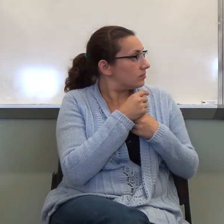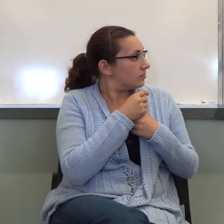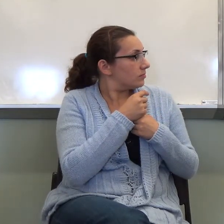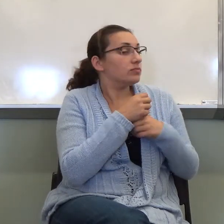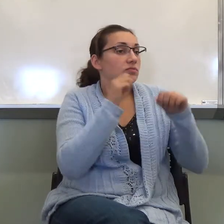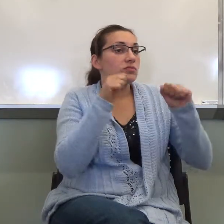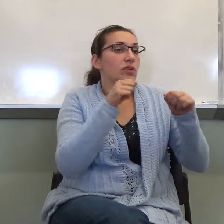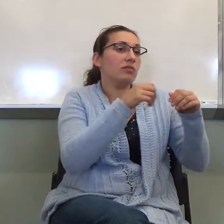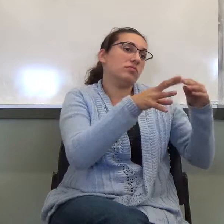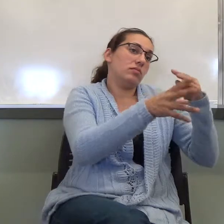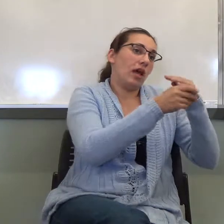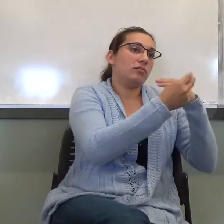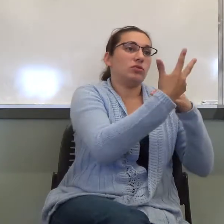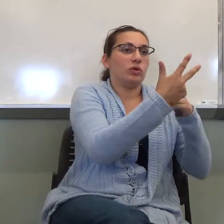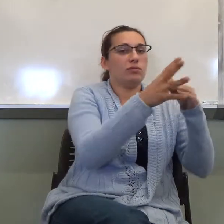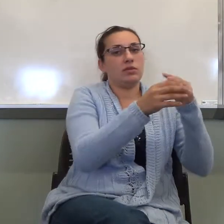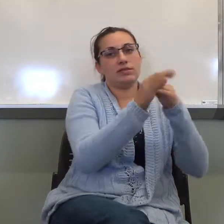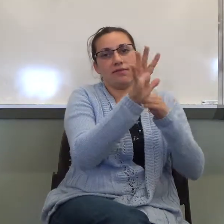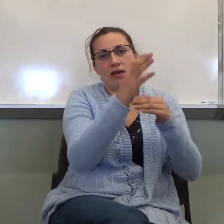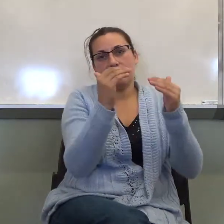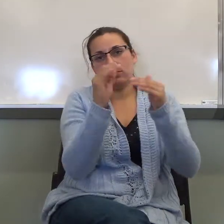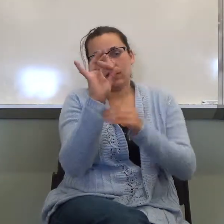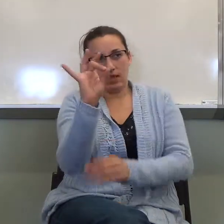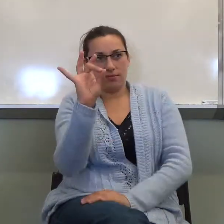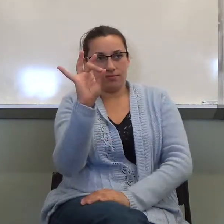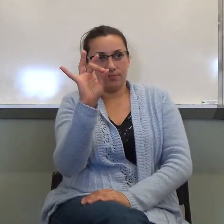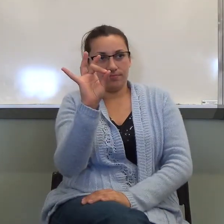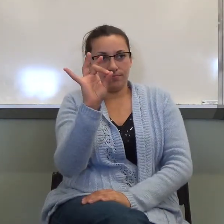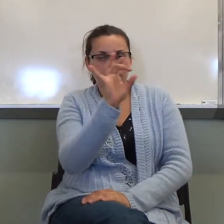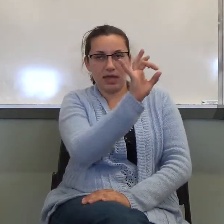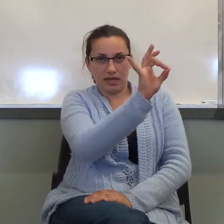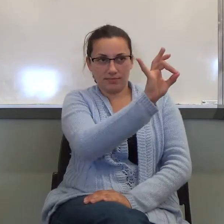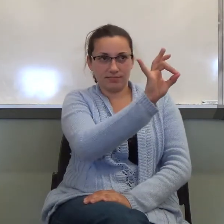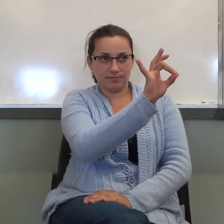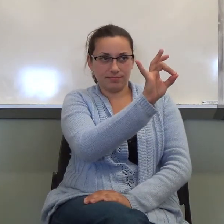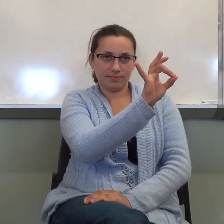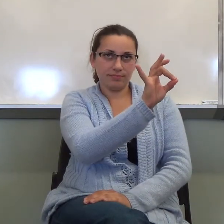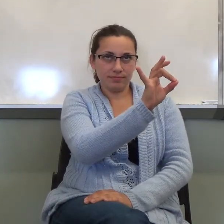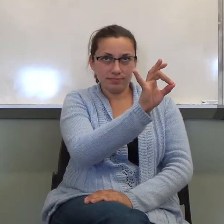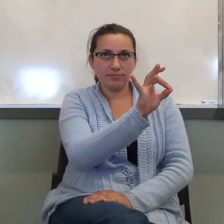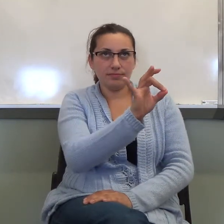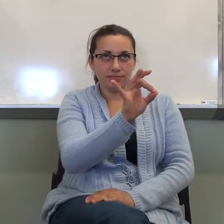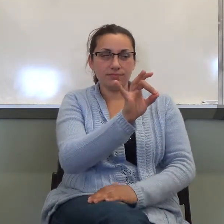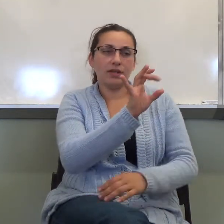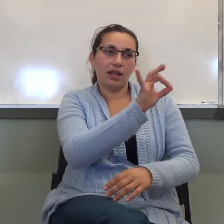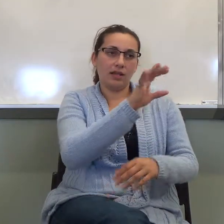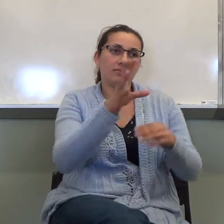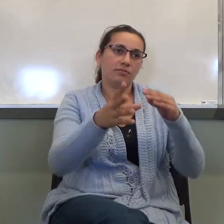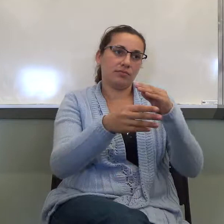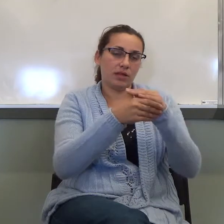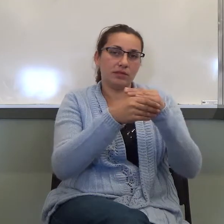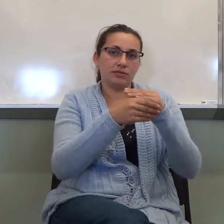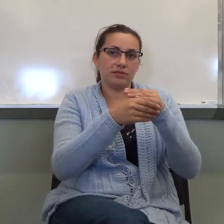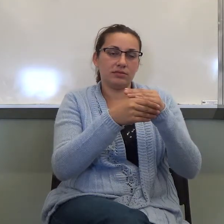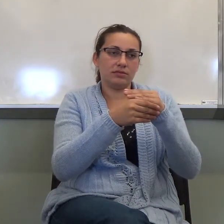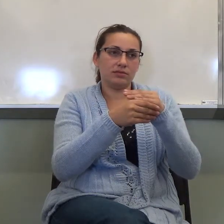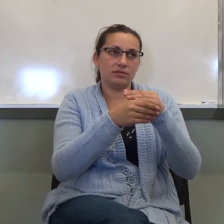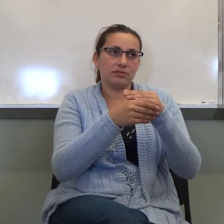case 1 here to get 8, and finally a case 2 here, which is 8 from 10 is 2